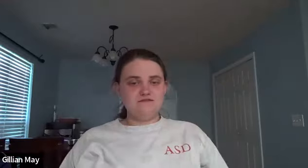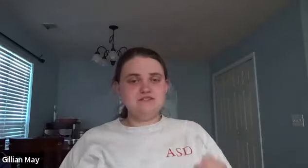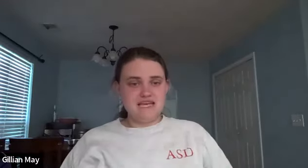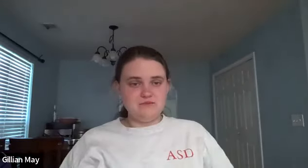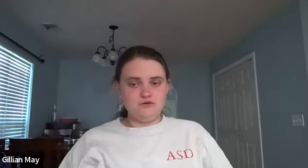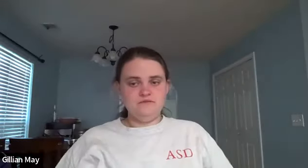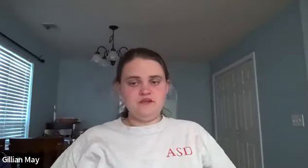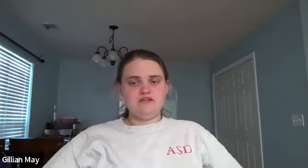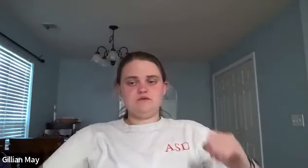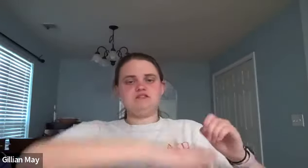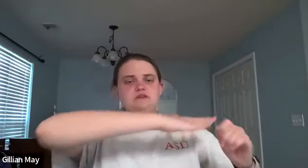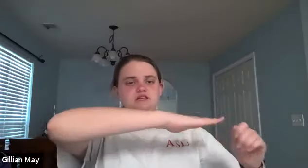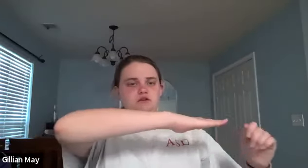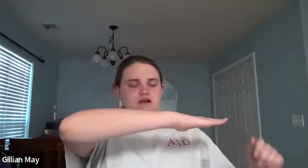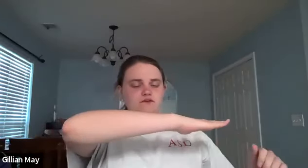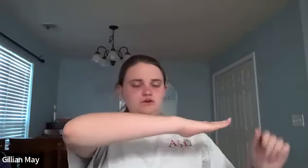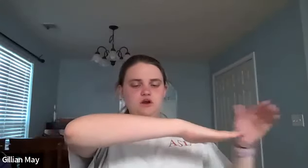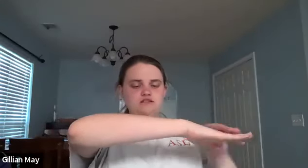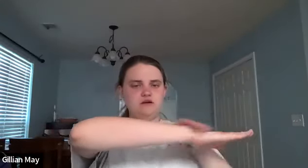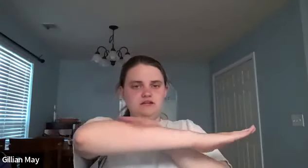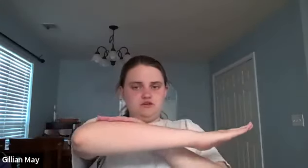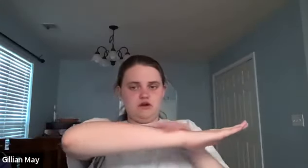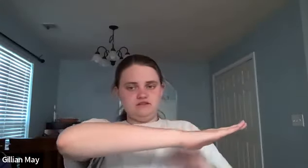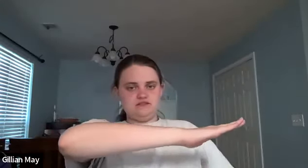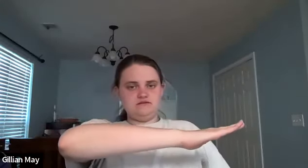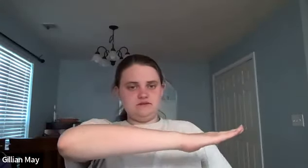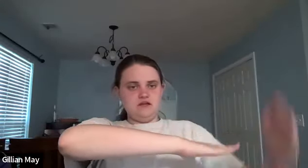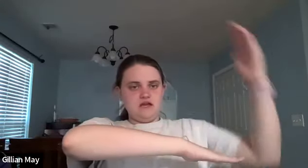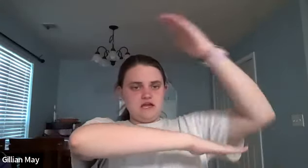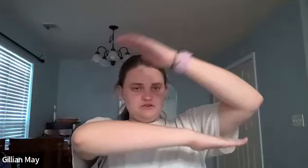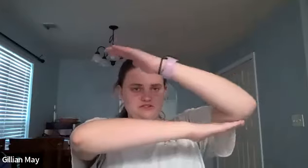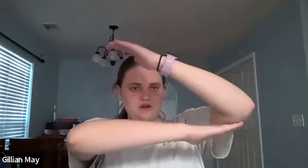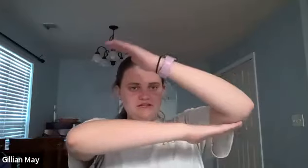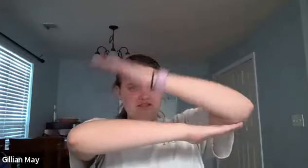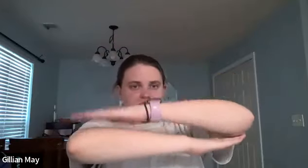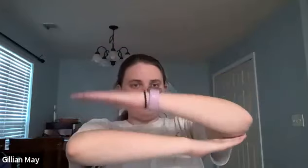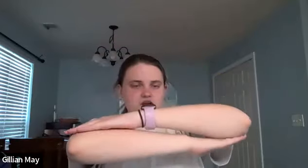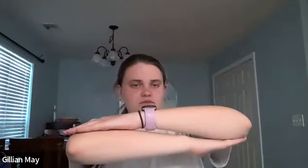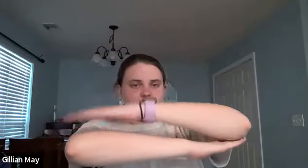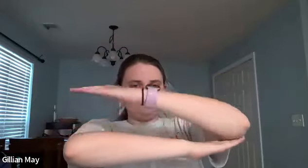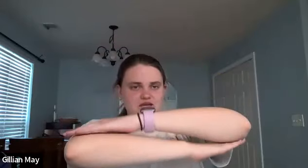for table is going to be, you have your non-dominant across, and your dominant is going to come up top and go table.